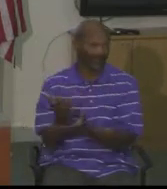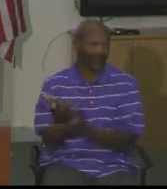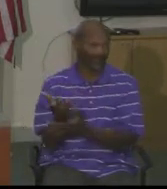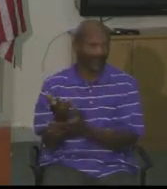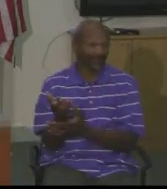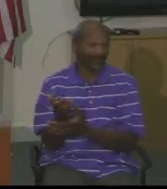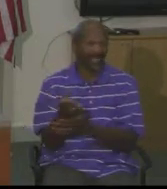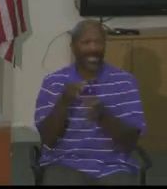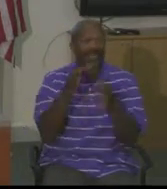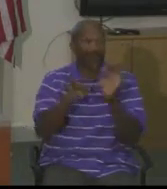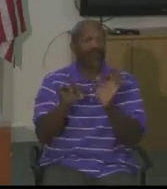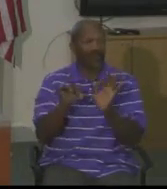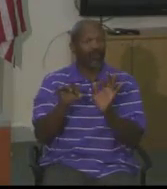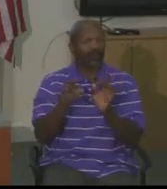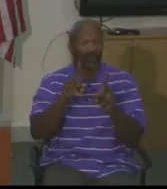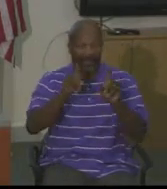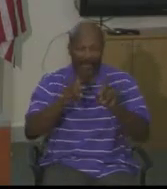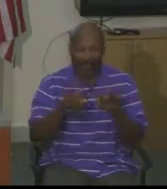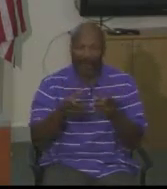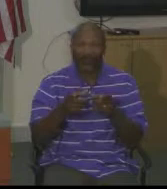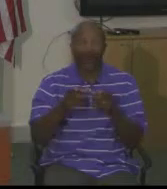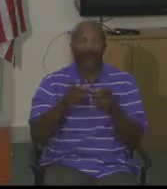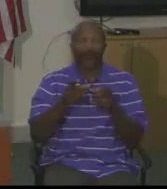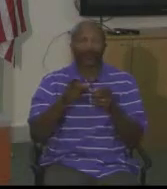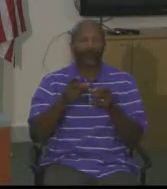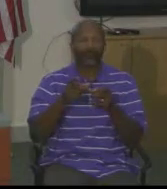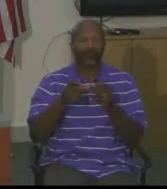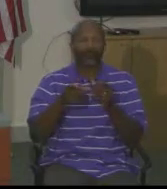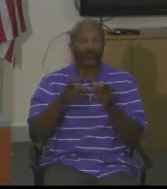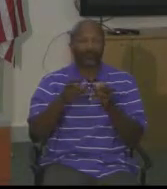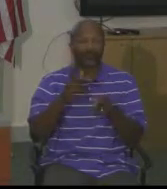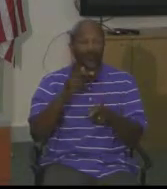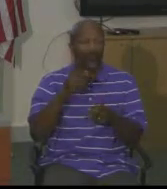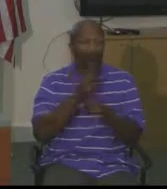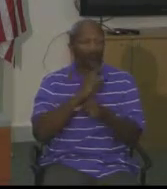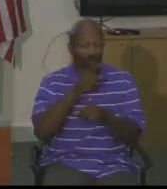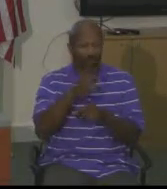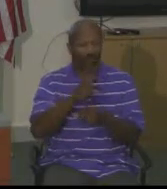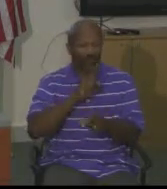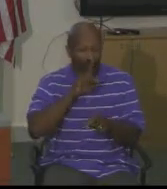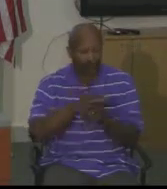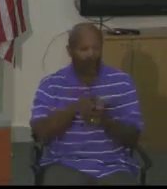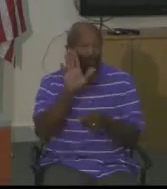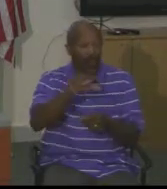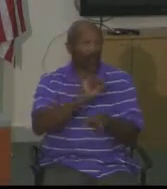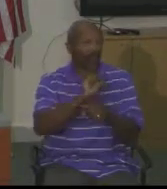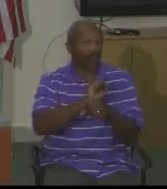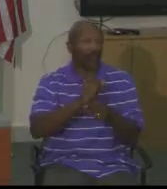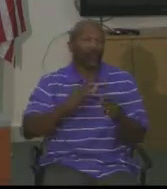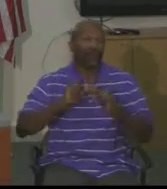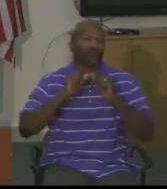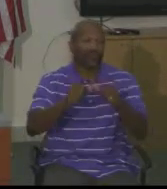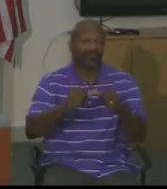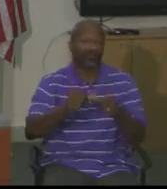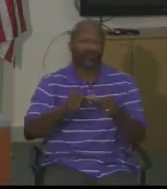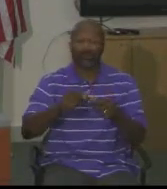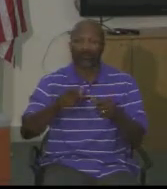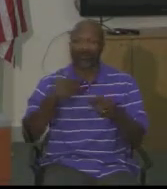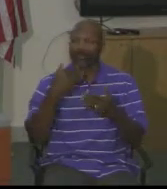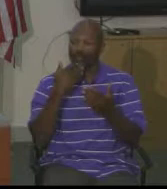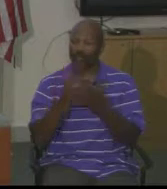It made it simpler to test, and it made the warranty better, because you were guaranteed that the cards work.